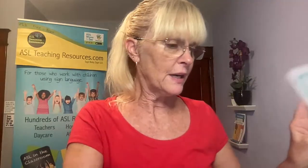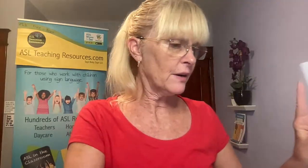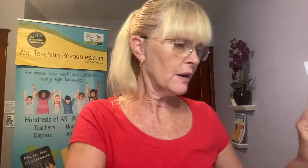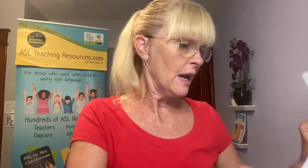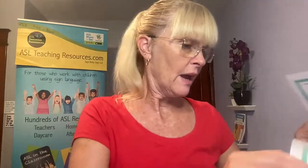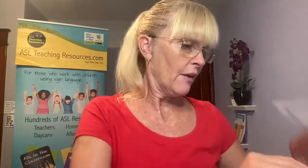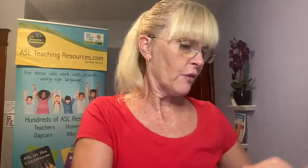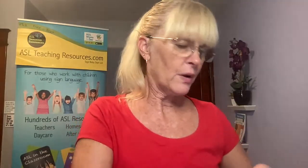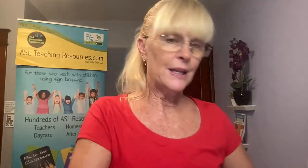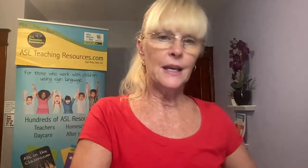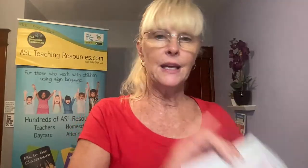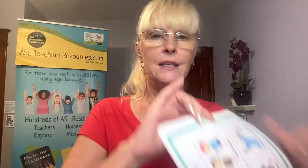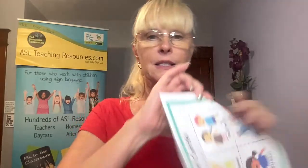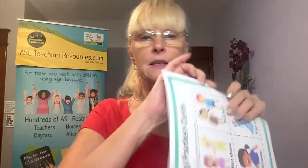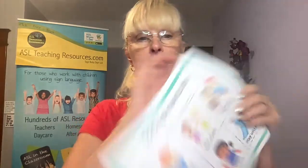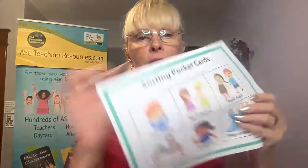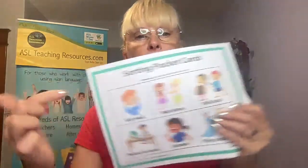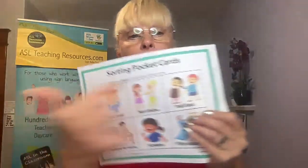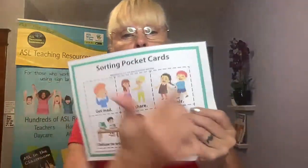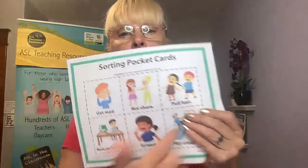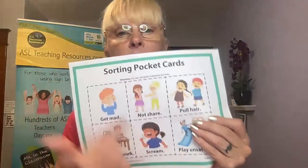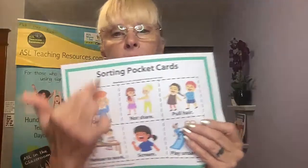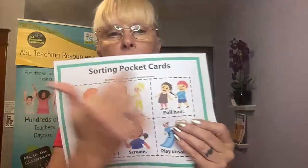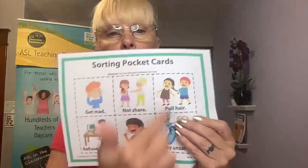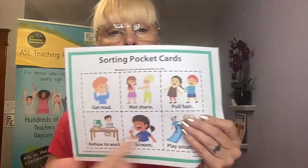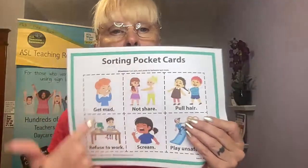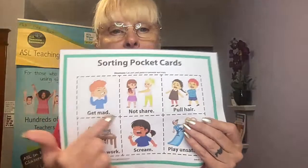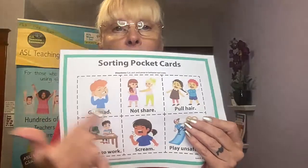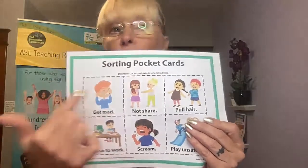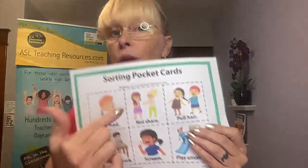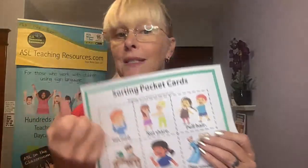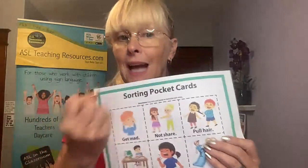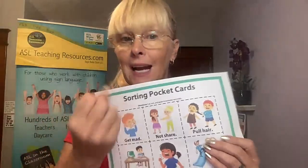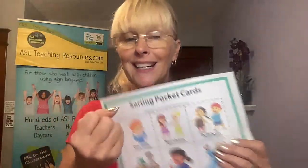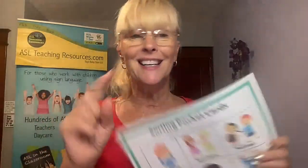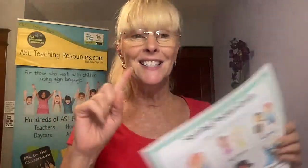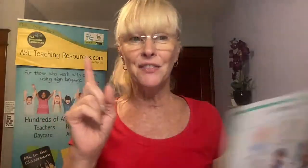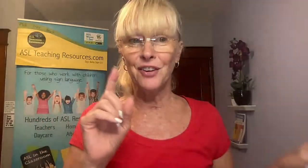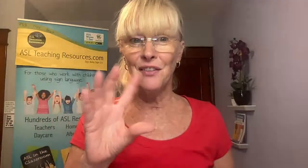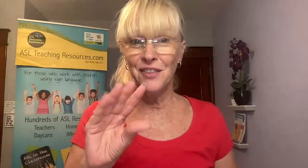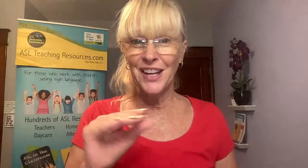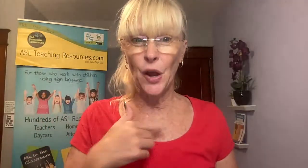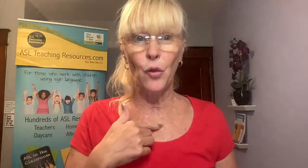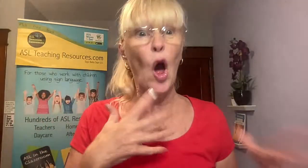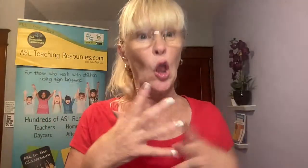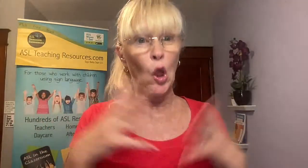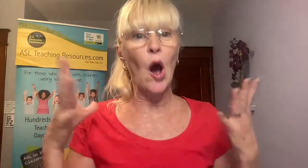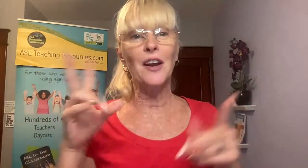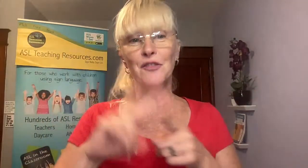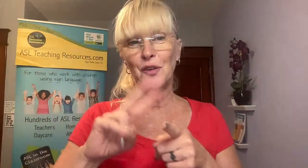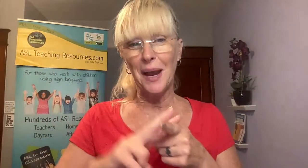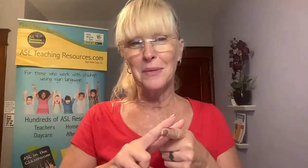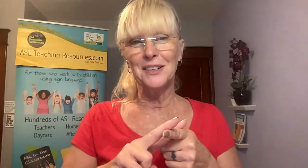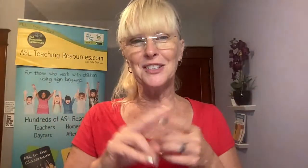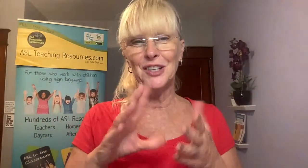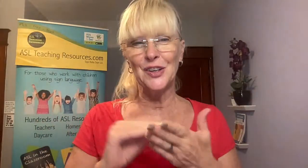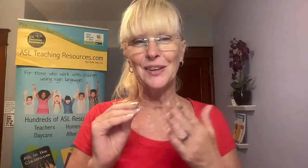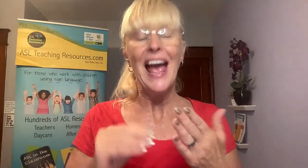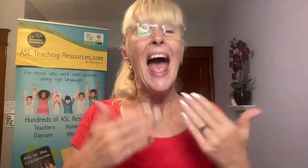here for the kids, the icons, all of these are signed in a different video. A lot of vocabulary to learn.